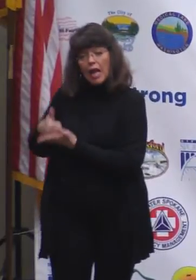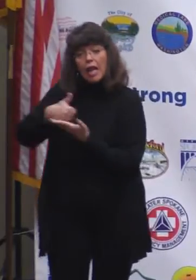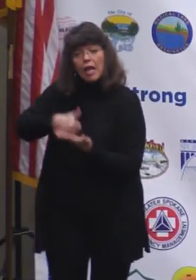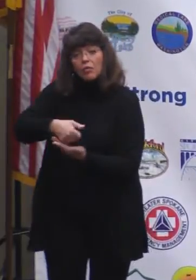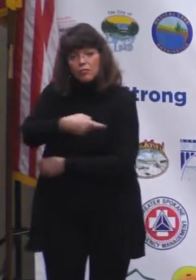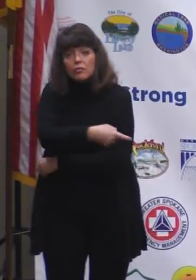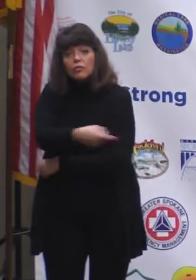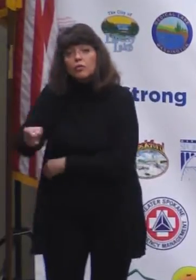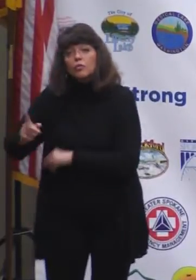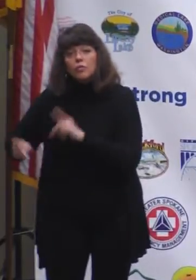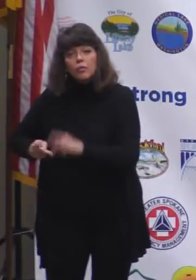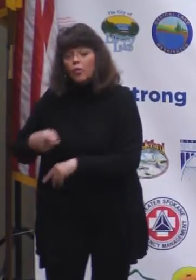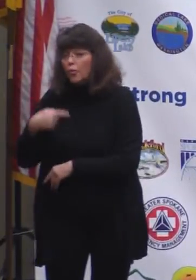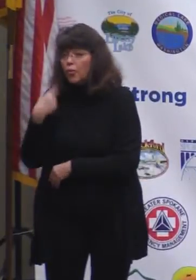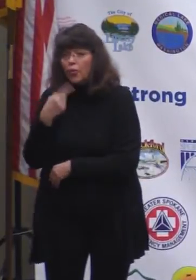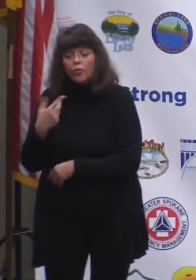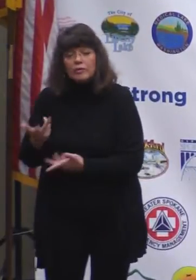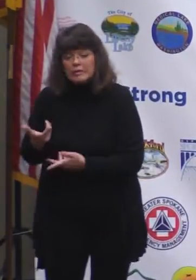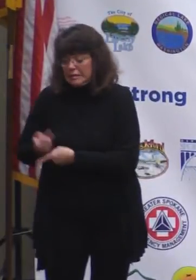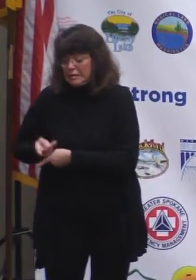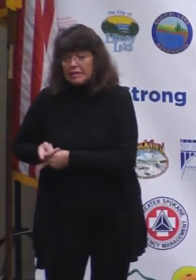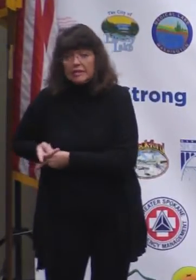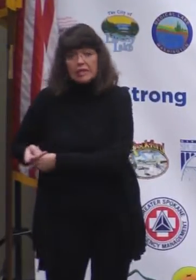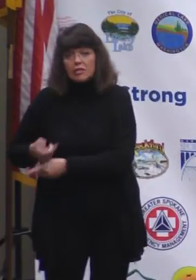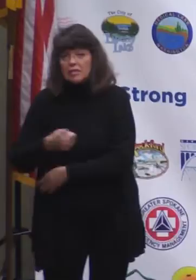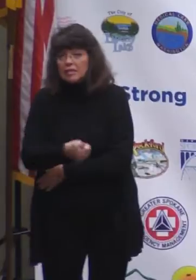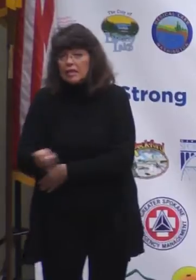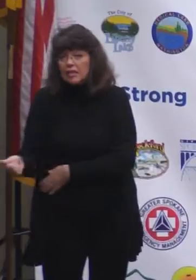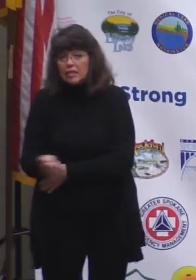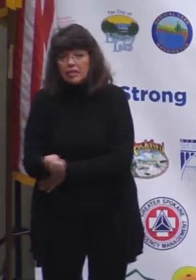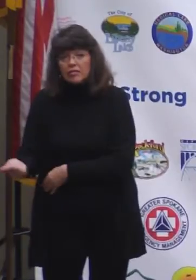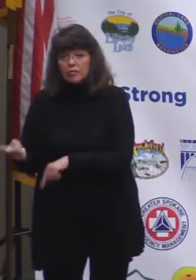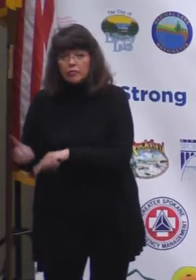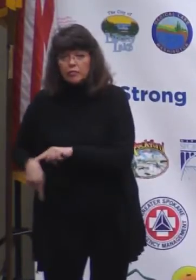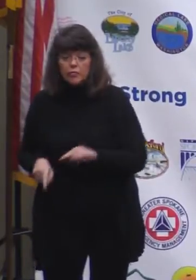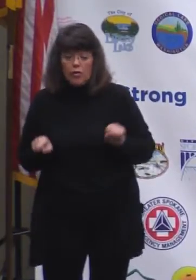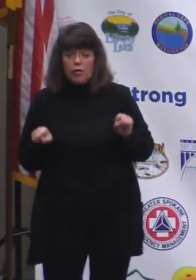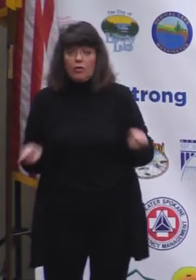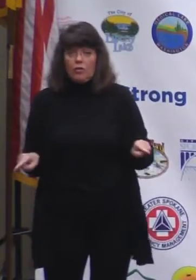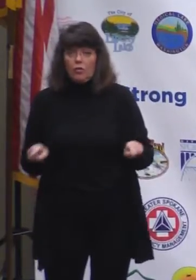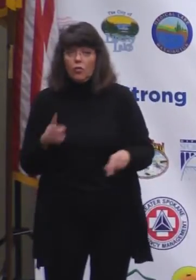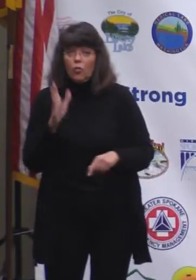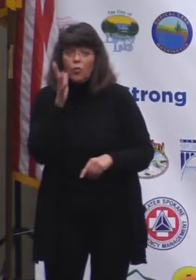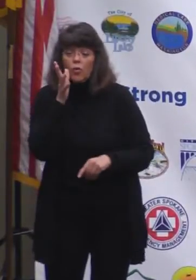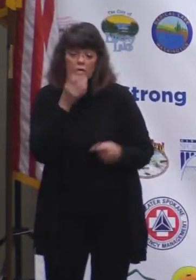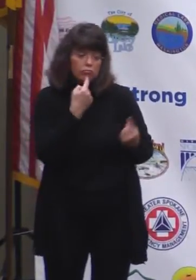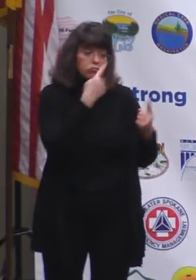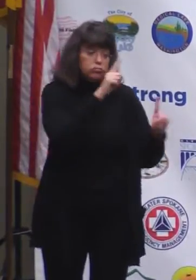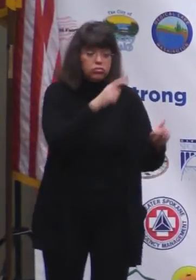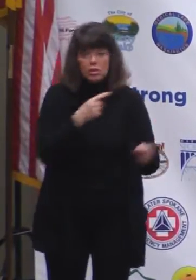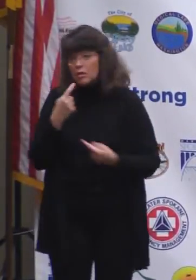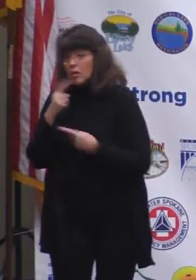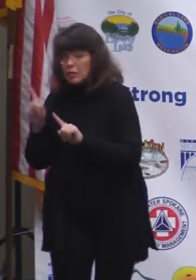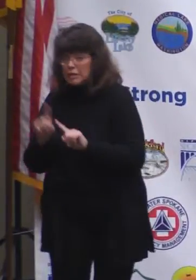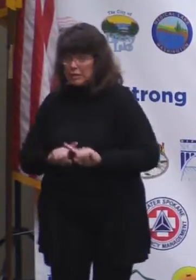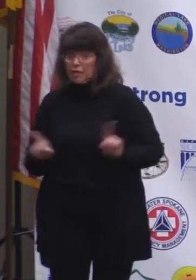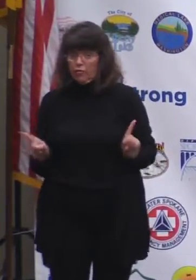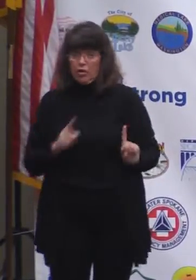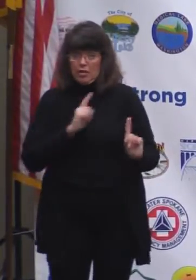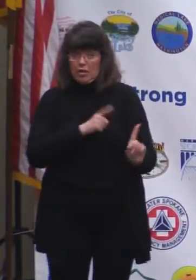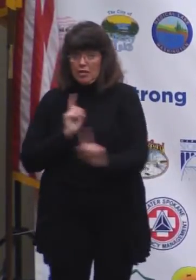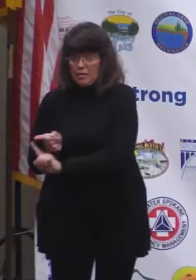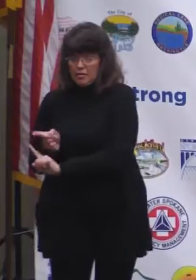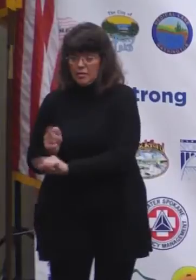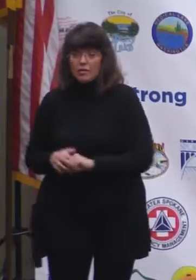for themselves. The two separate these two spaces accomplish two separate objectives: social